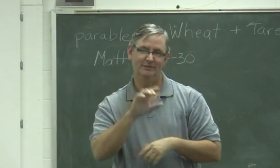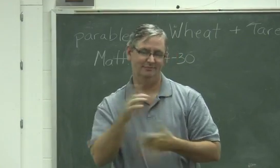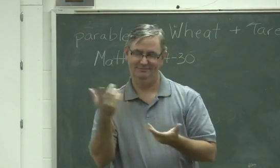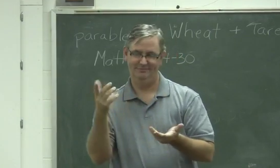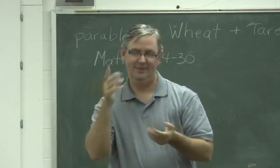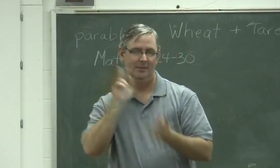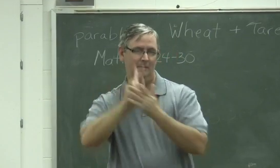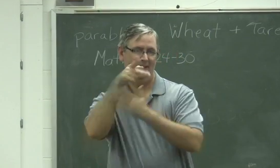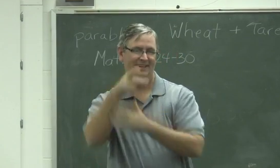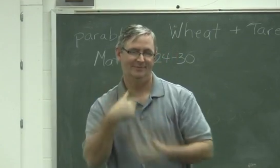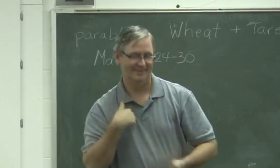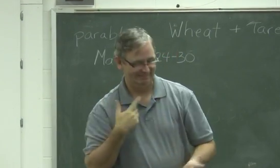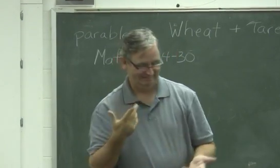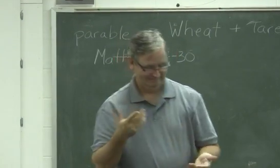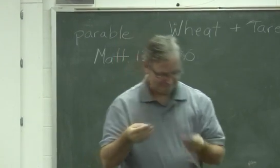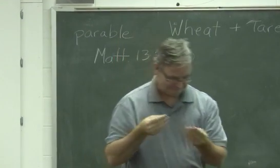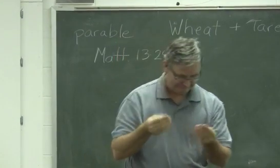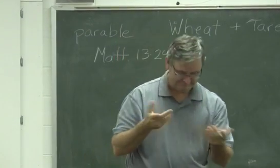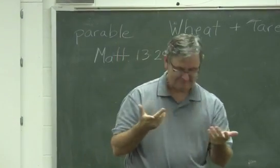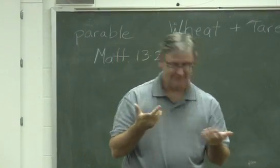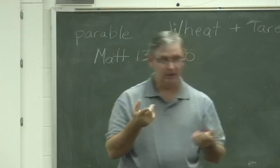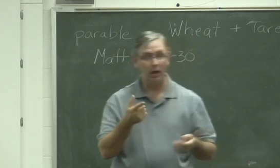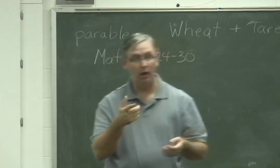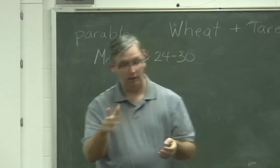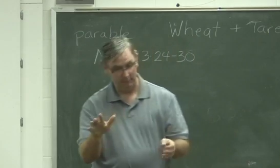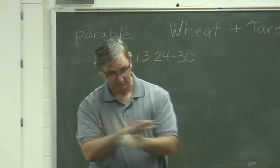at working with plants.